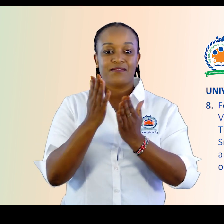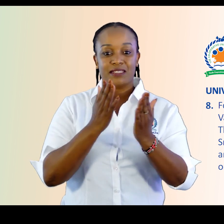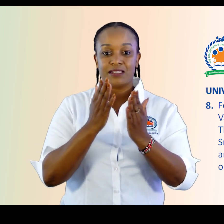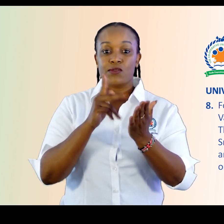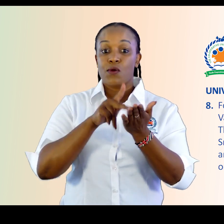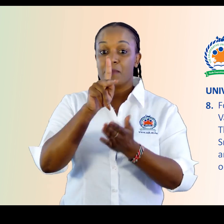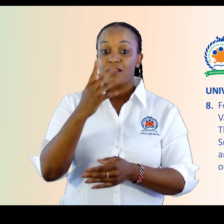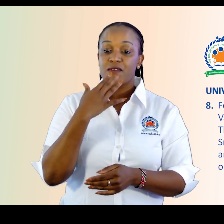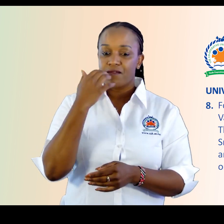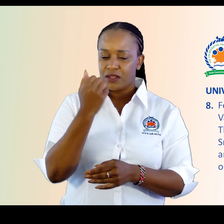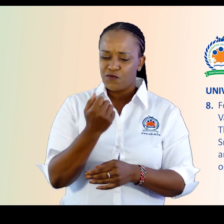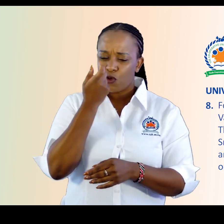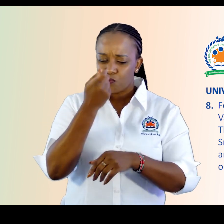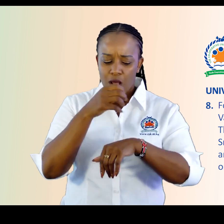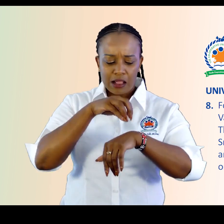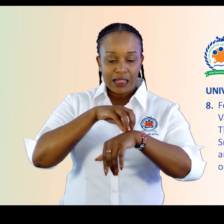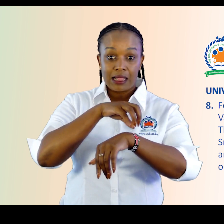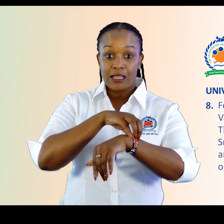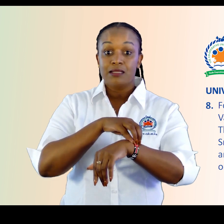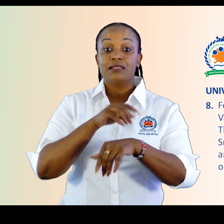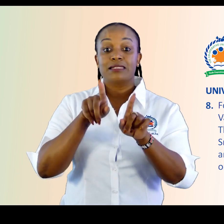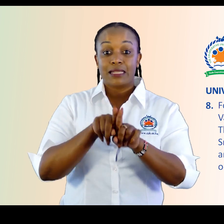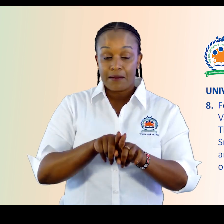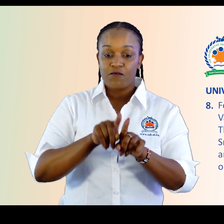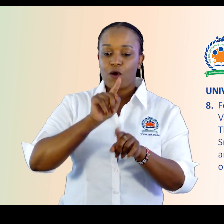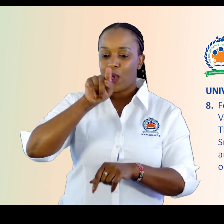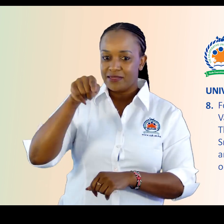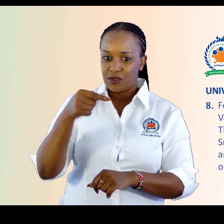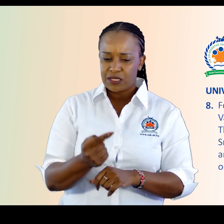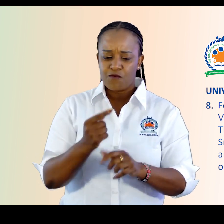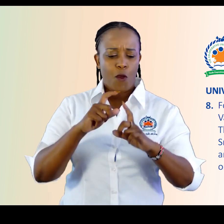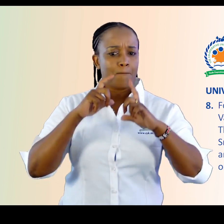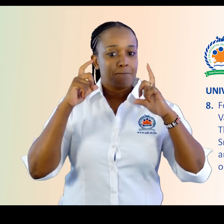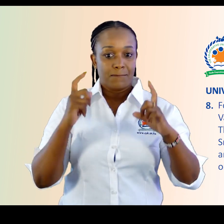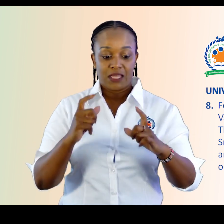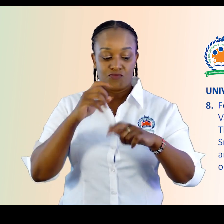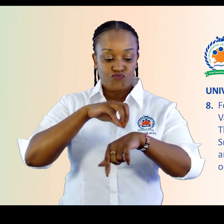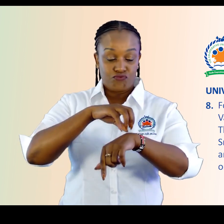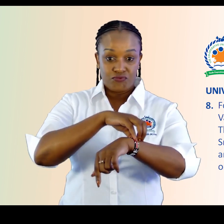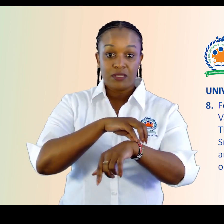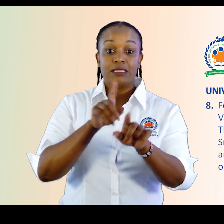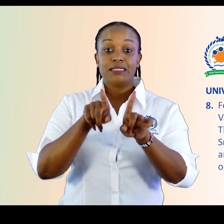Kenya shillings 500 for small wounds, Kenya shillings 1,000 for extensive wounds, and Kenya